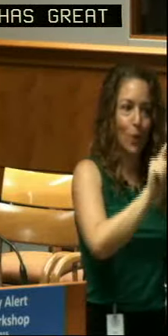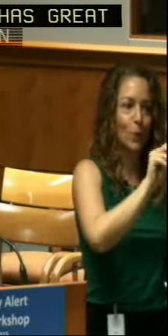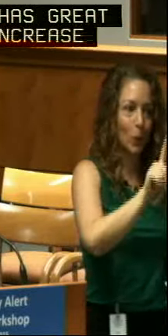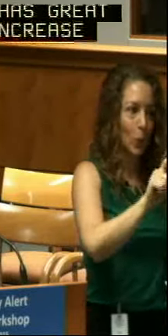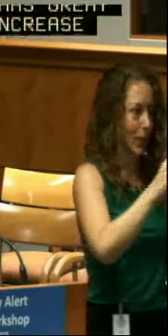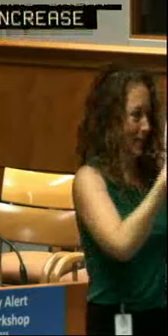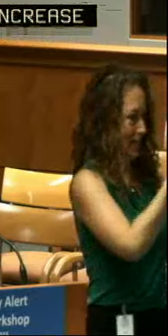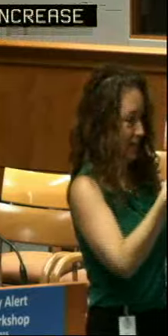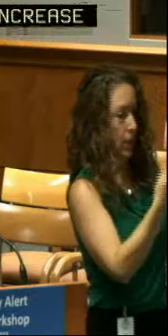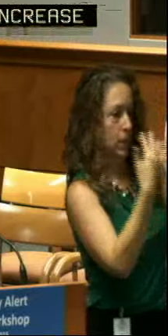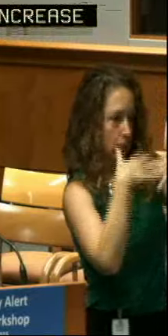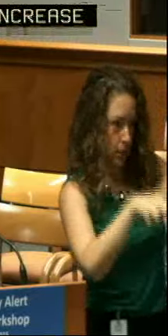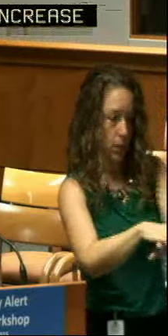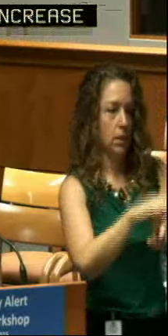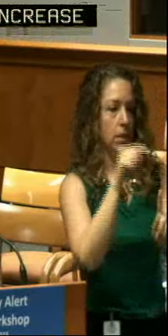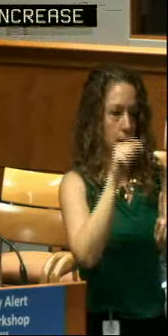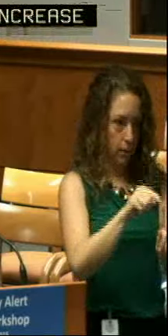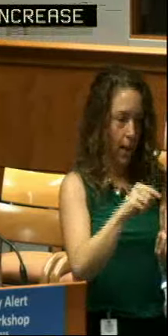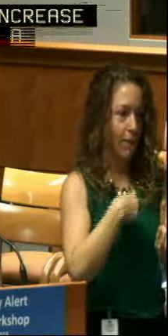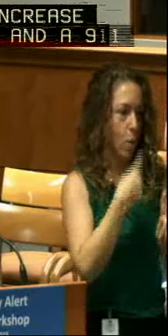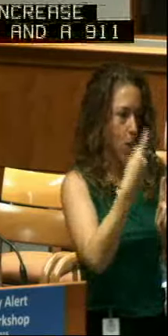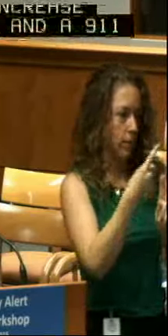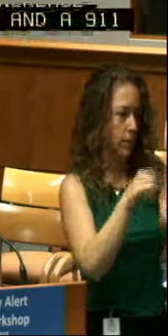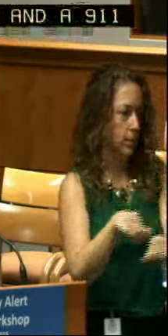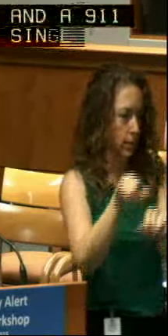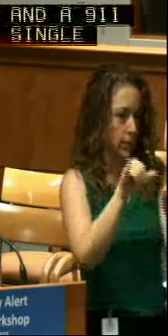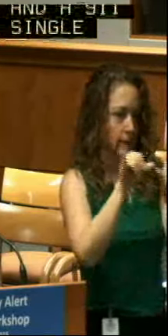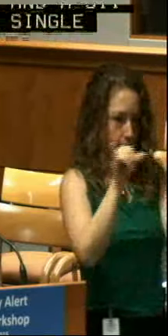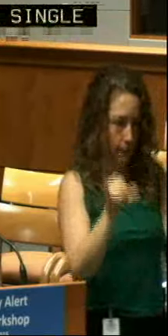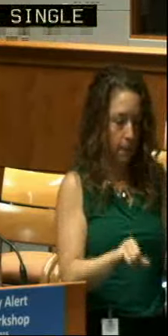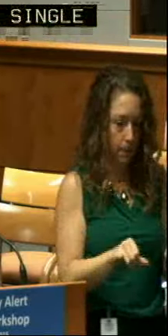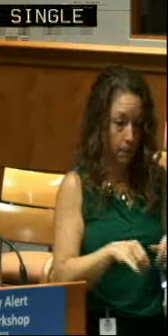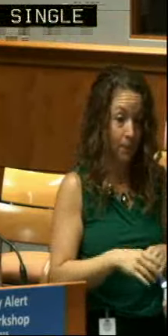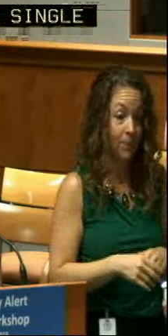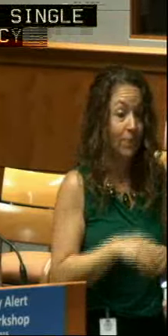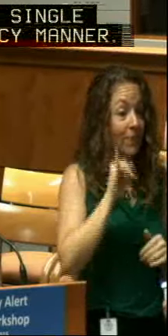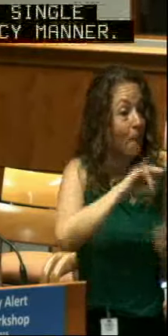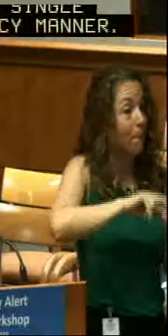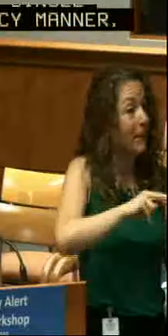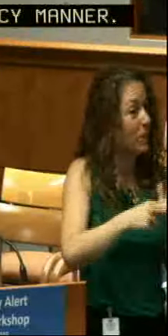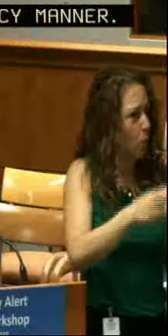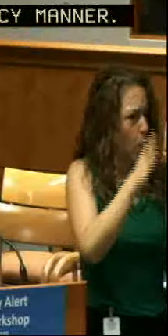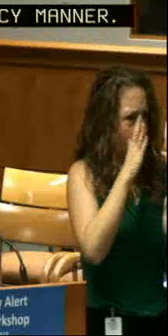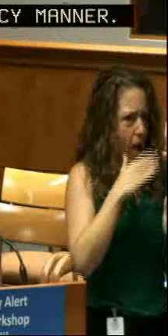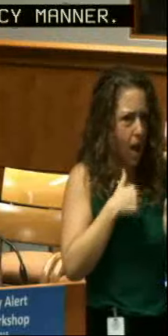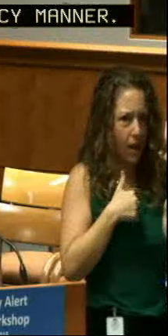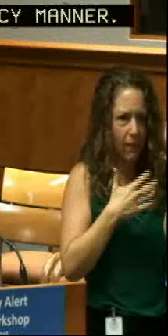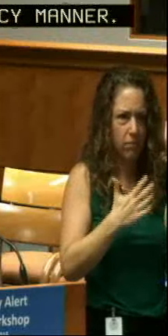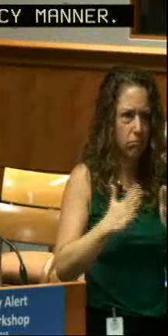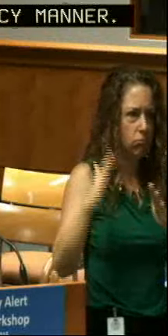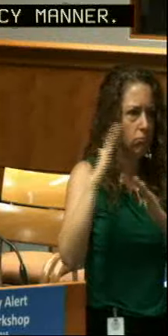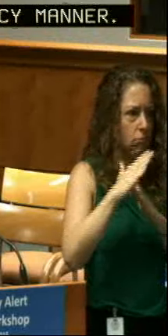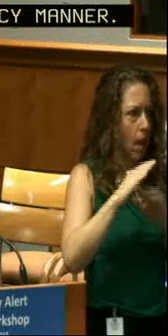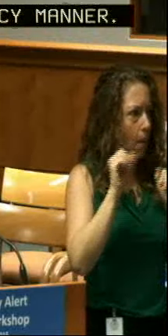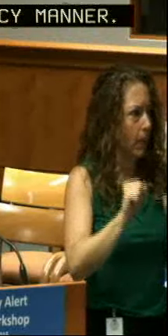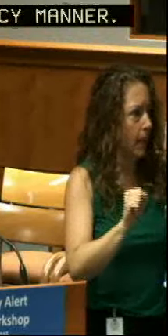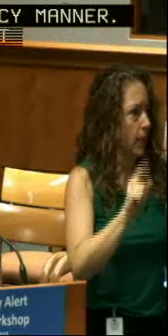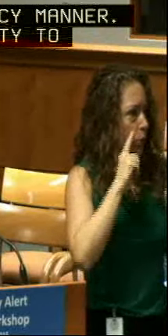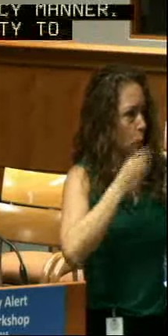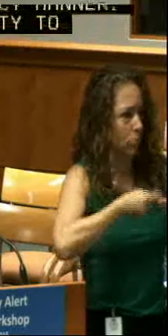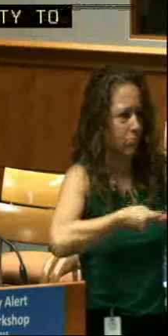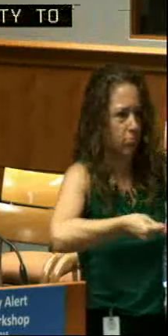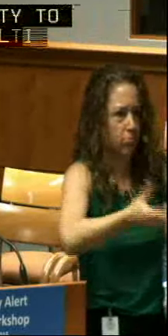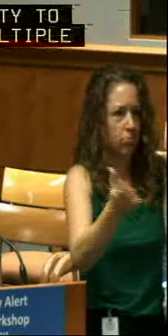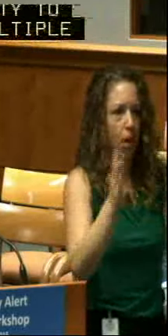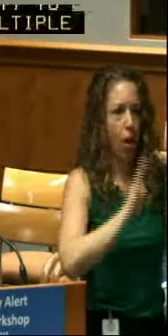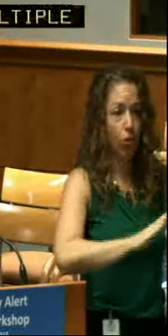to the emergency matter, an unprecedented capability to deliver alerts over multiple media streams, and